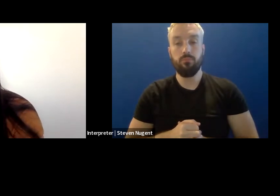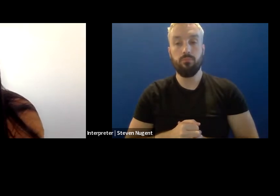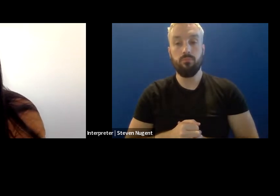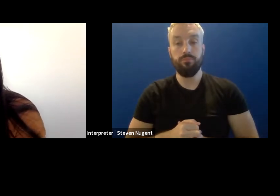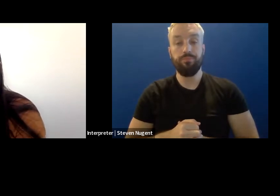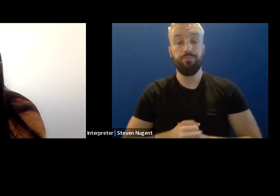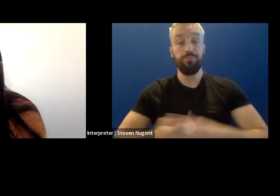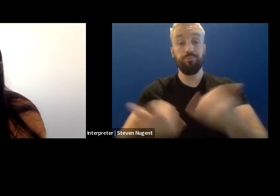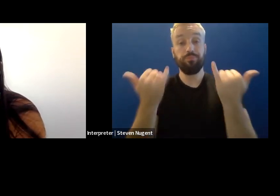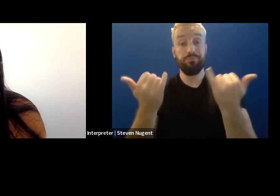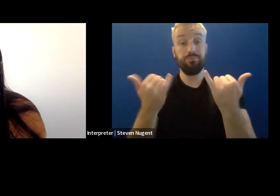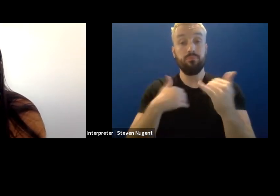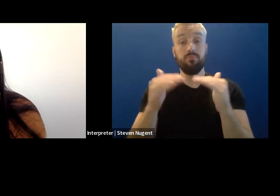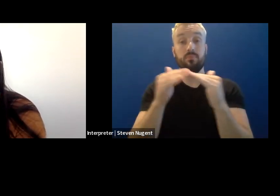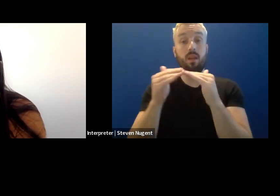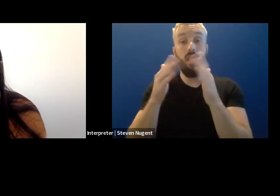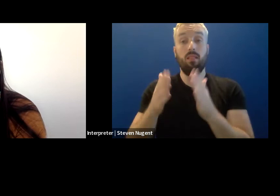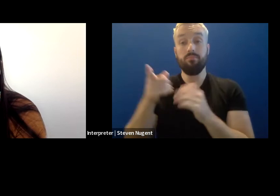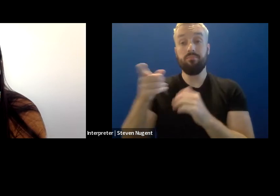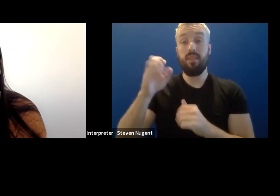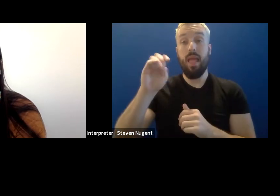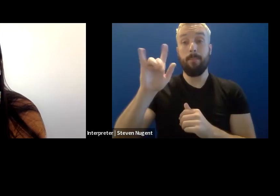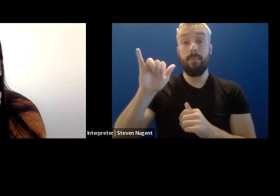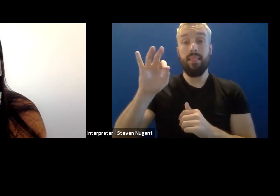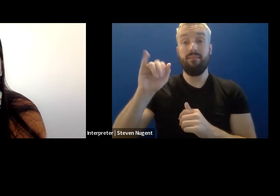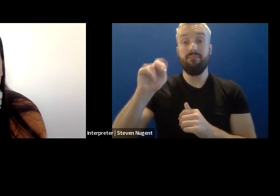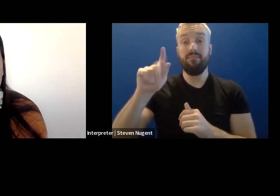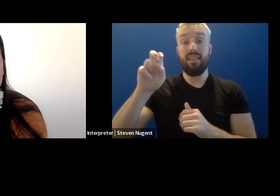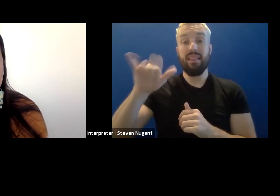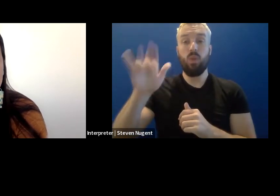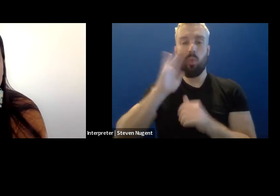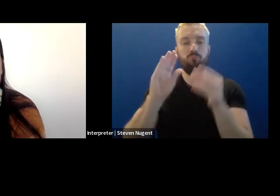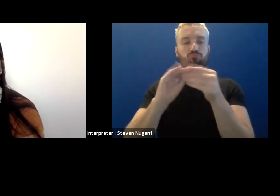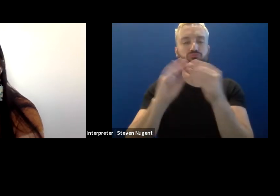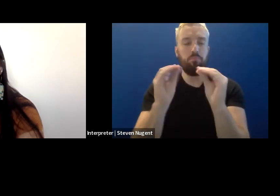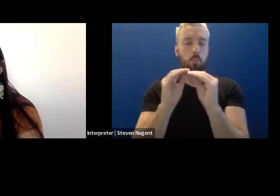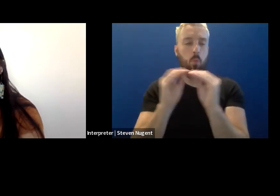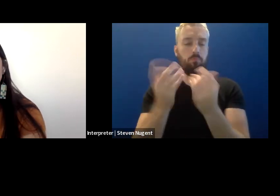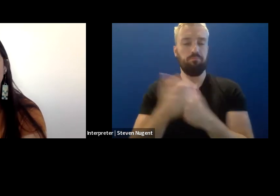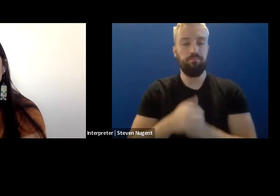And now my colleague, Emily Finley, will talk a little bit more about our involvement with CEACR.